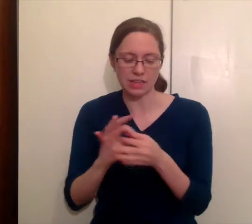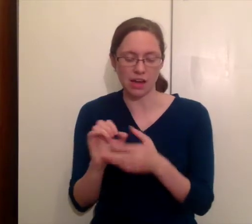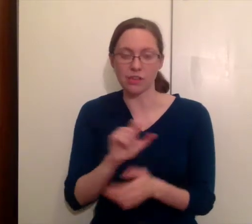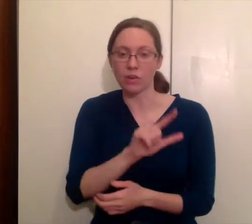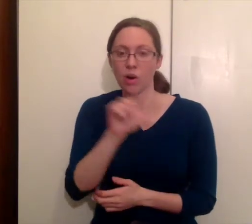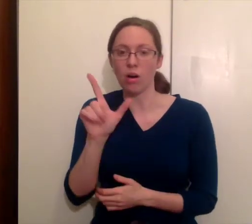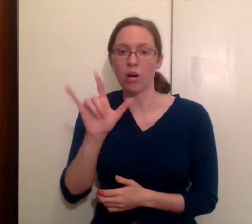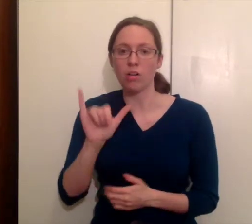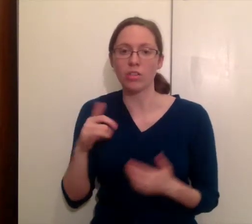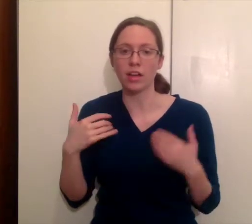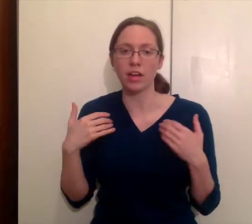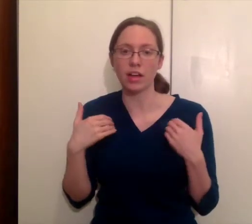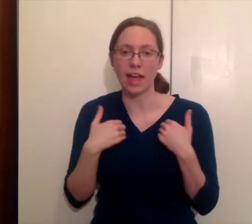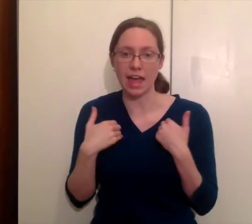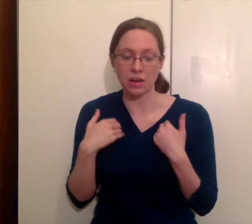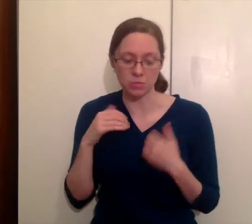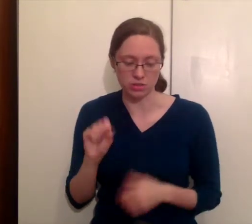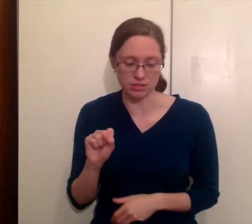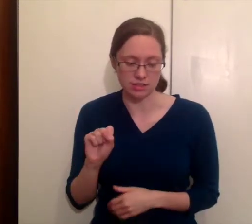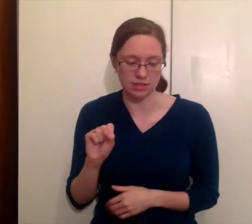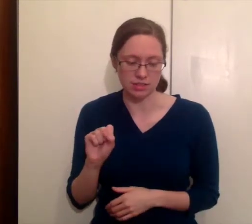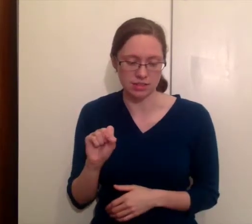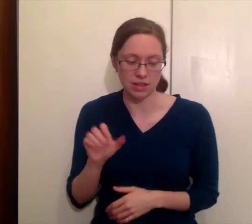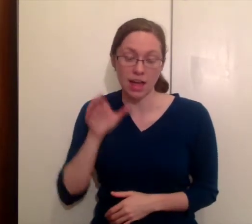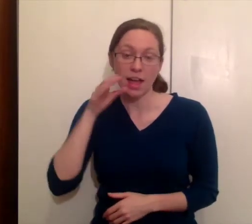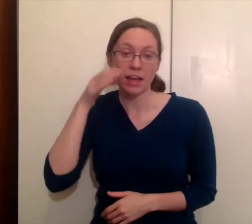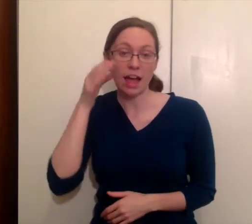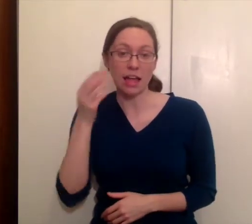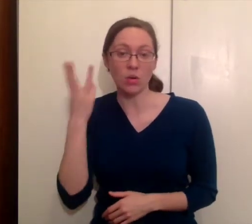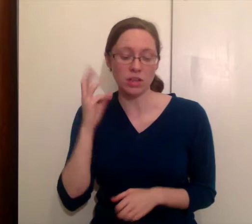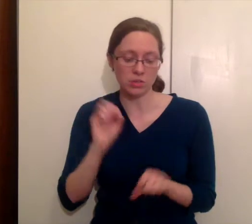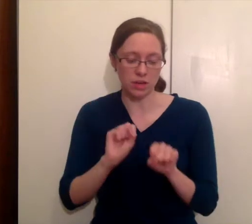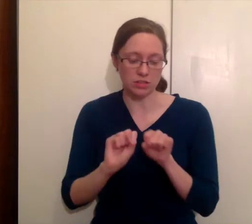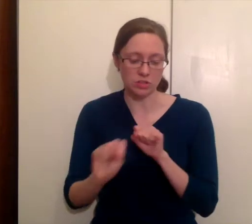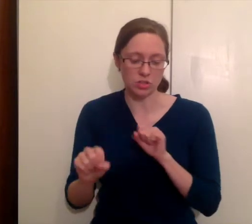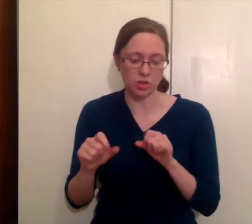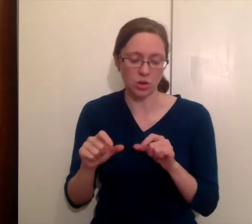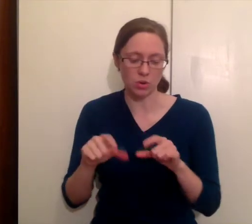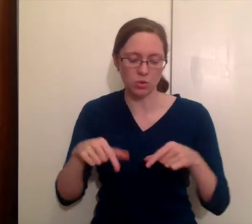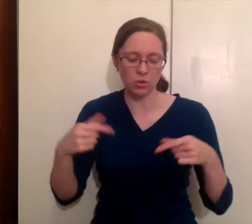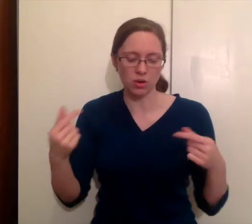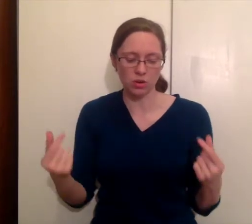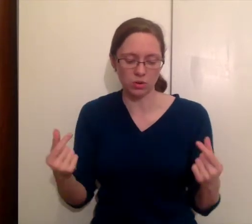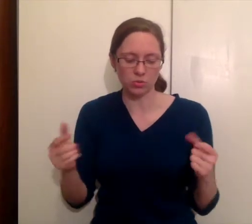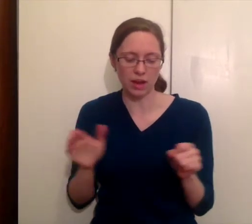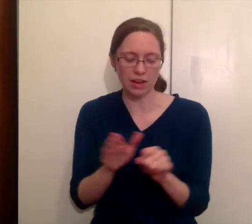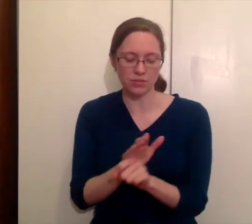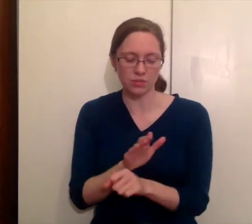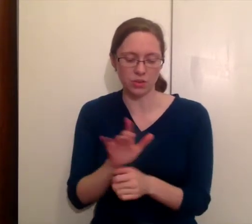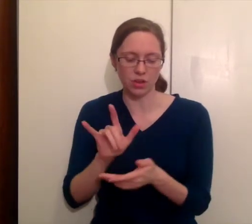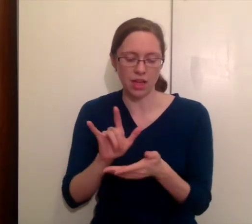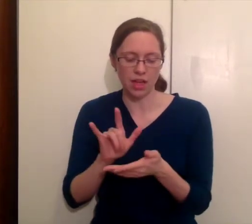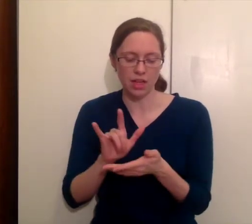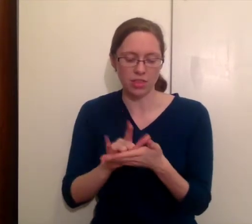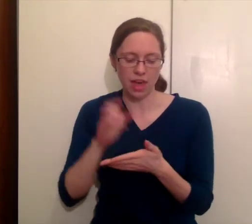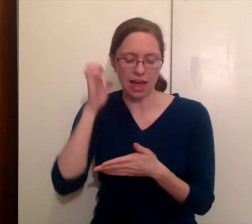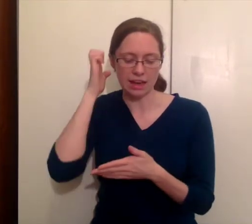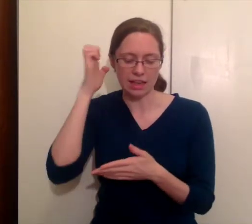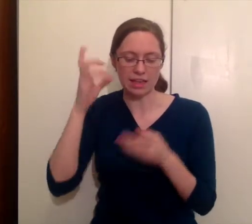of all the animals. Coyote was so grateful that